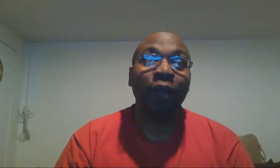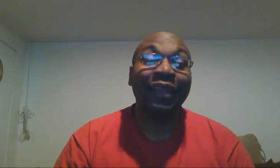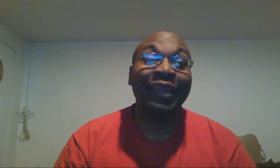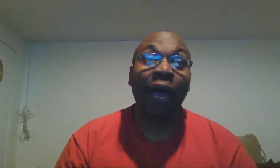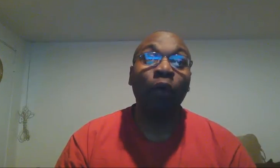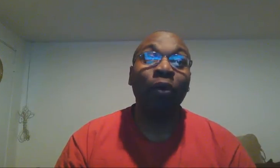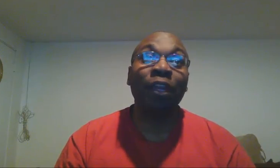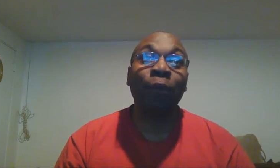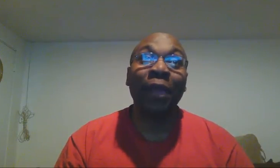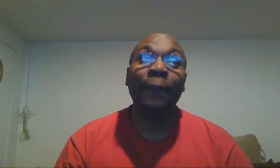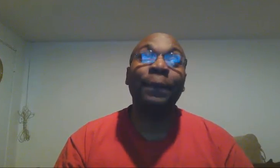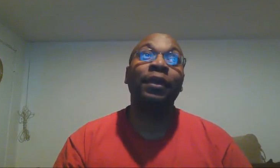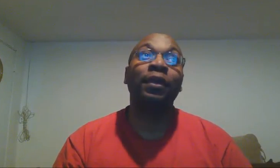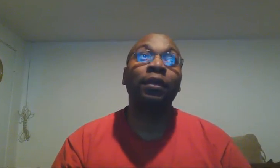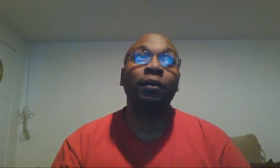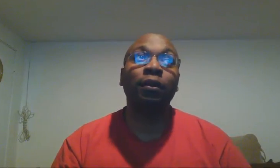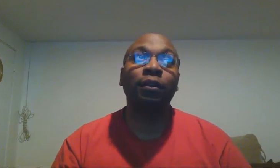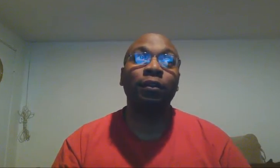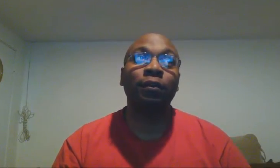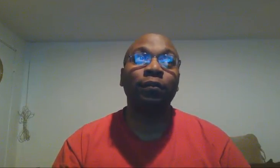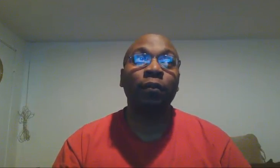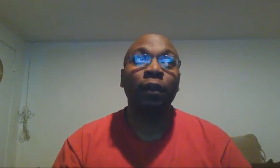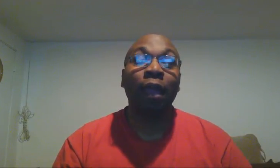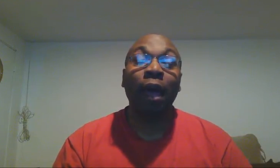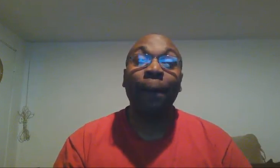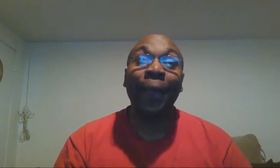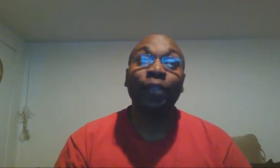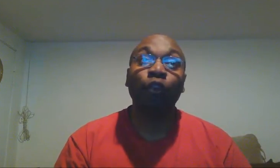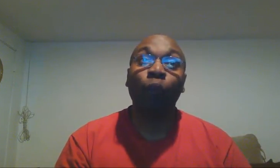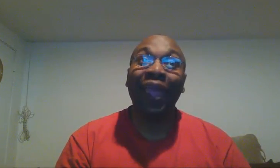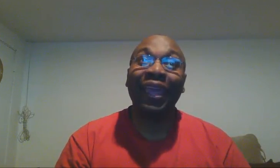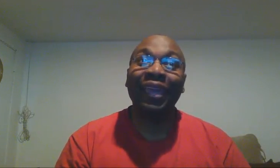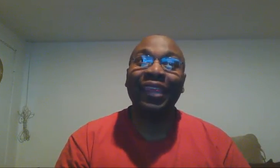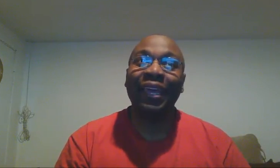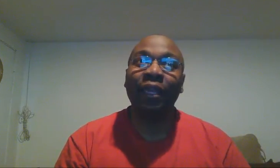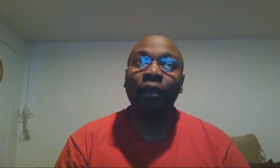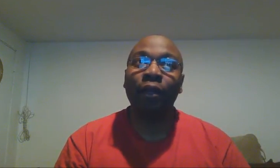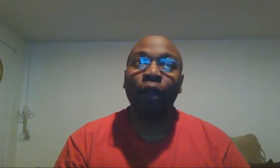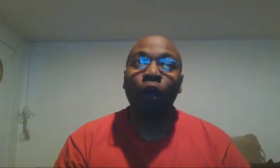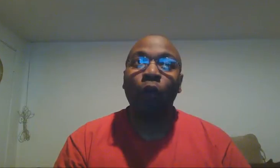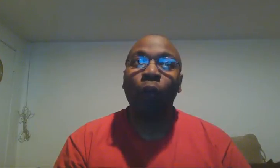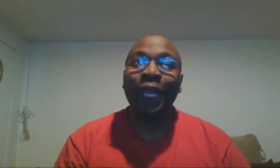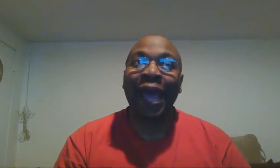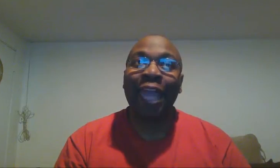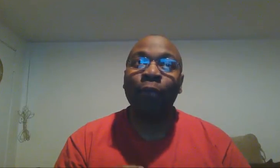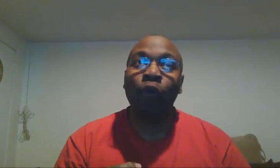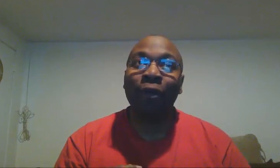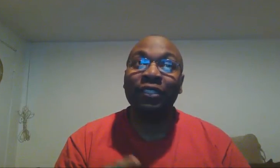Now, there may be a better way than what I am going to tell